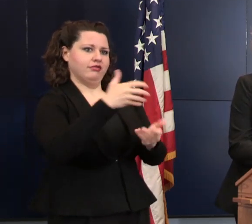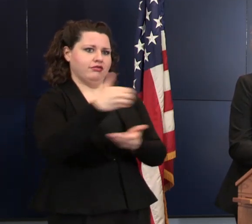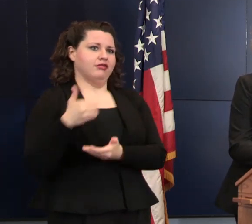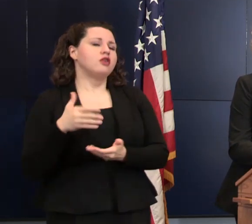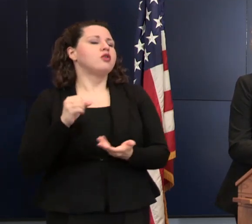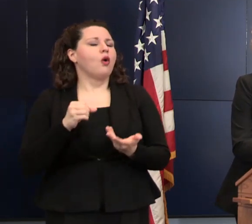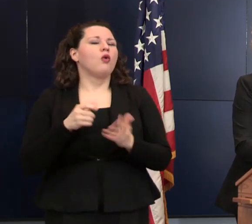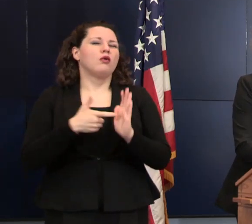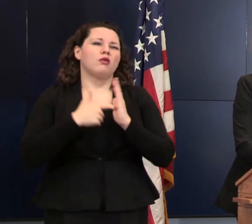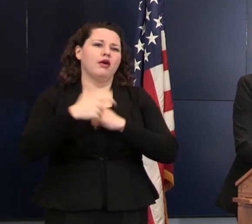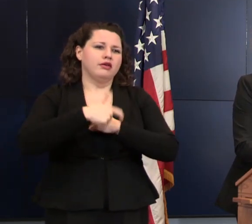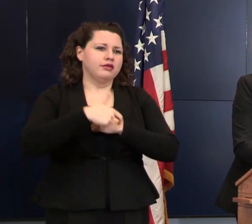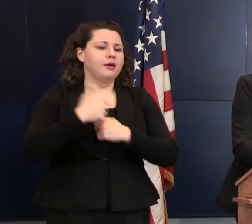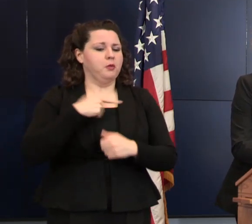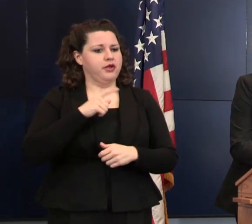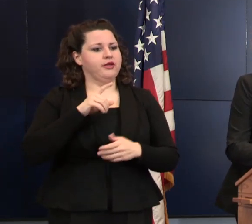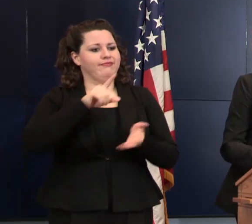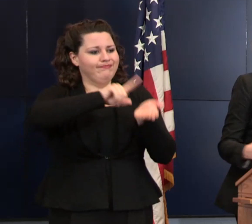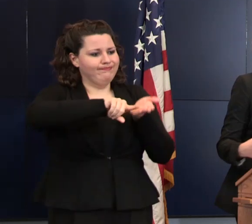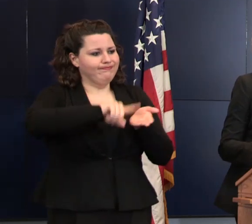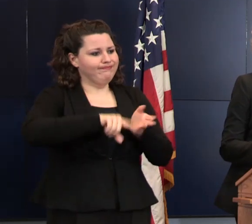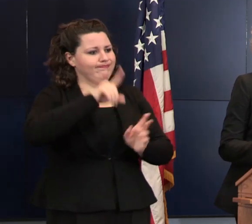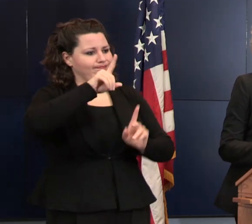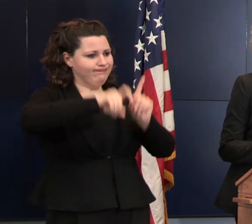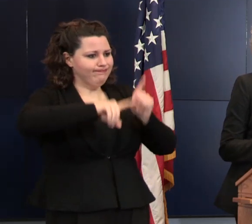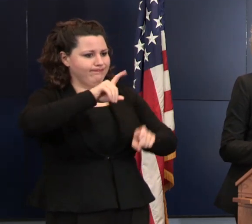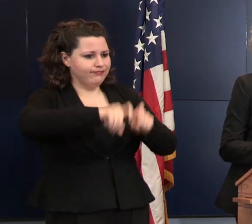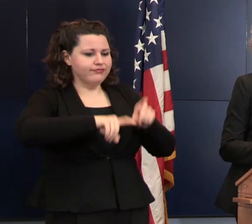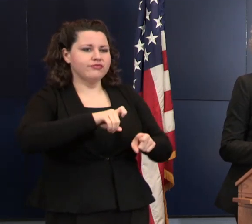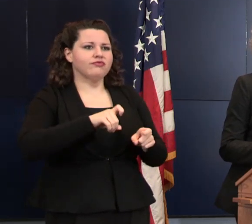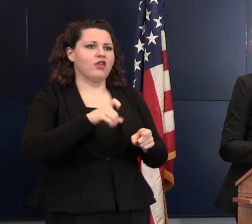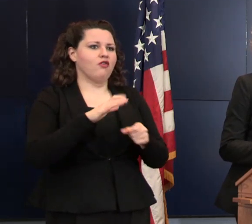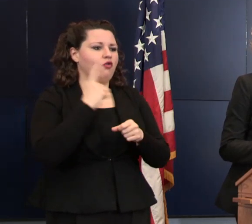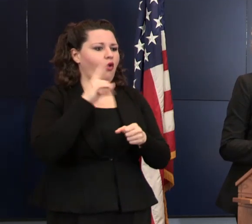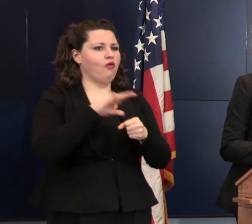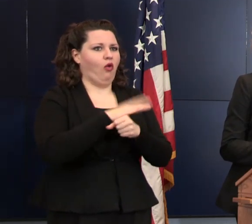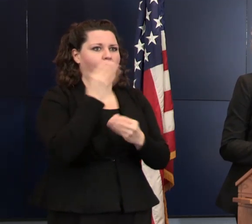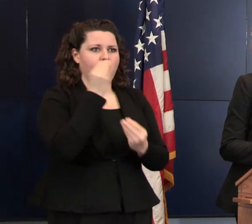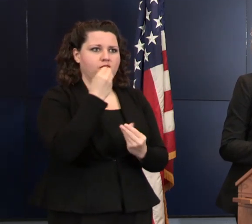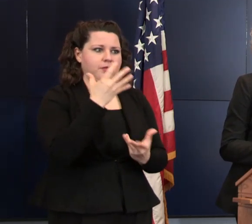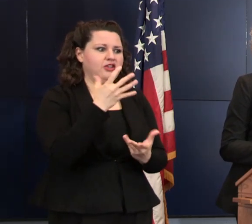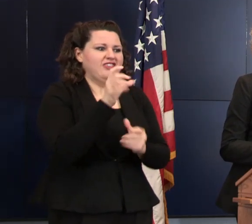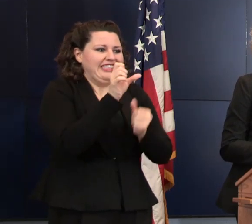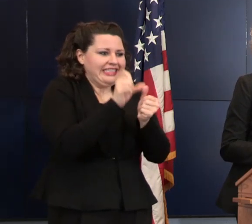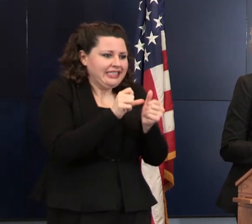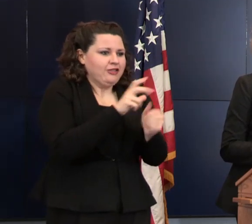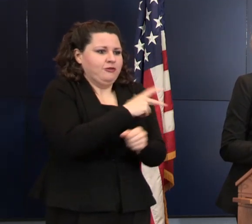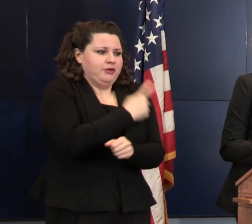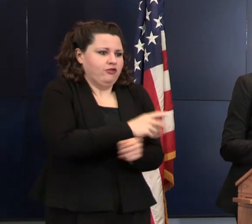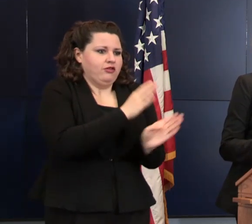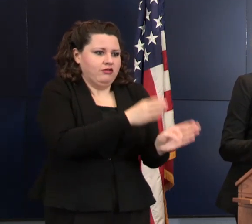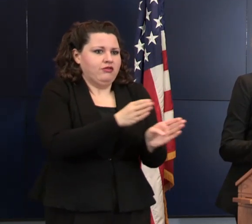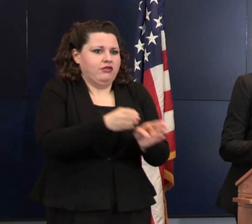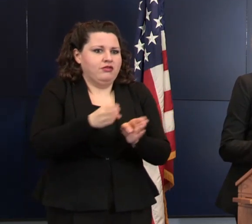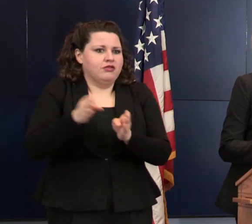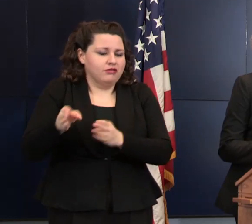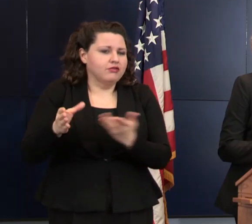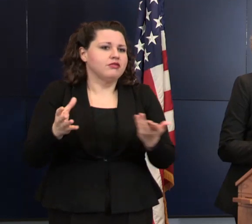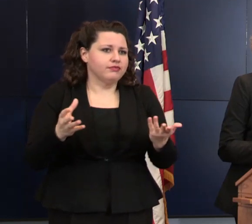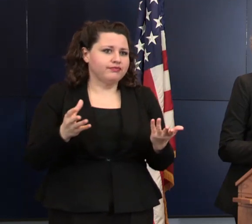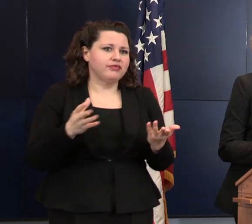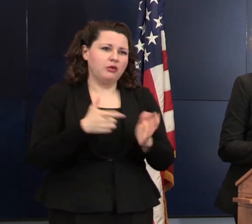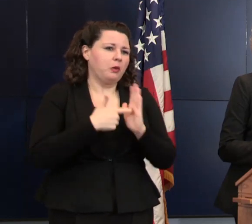some time as we do those investigations to get complete information about each patient that has been identified